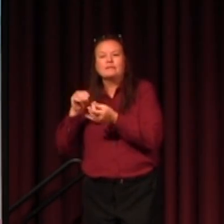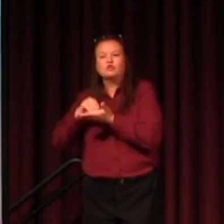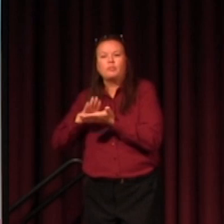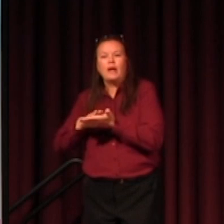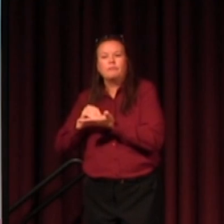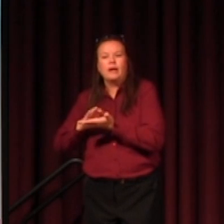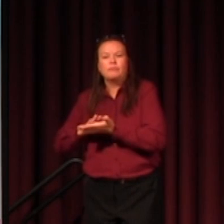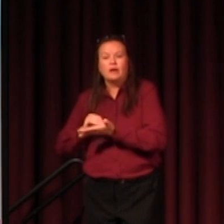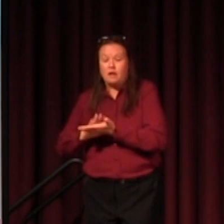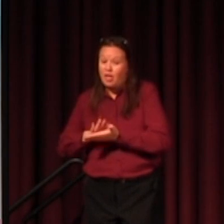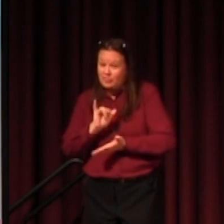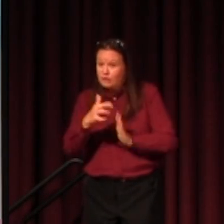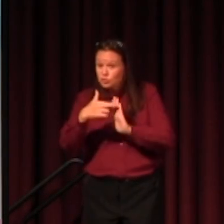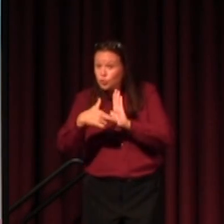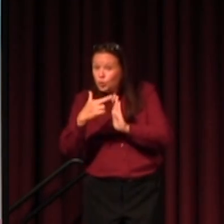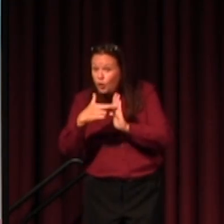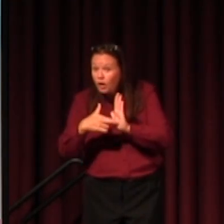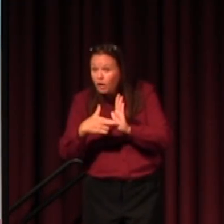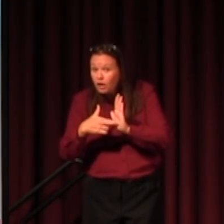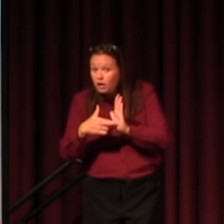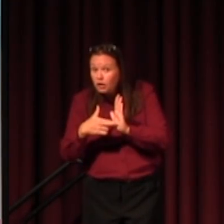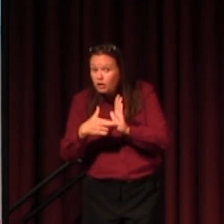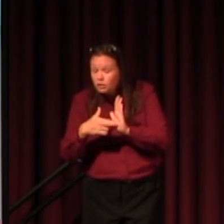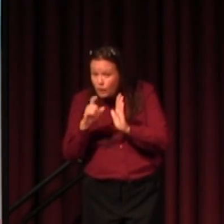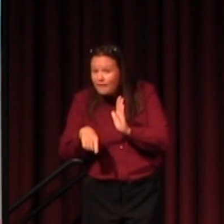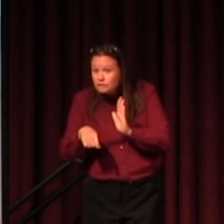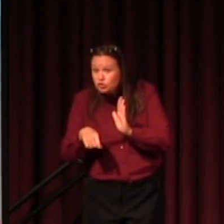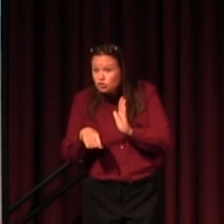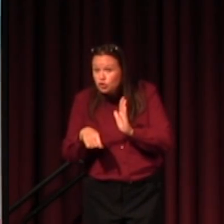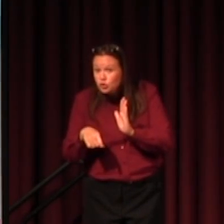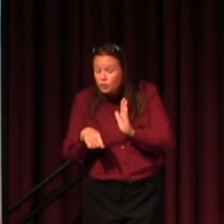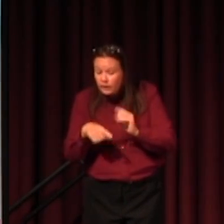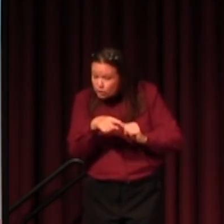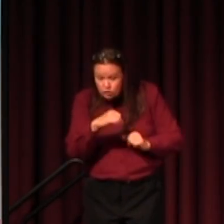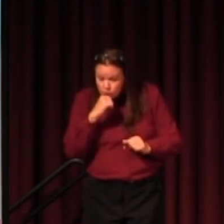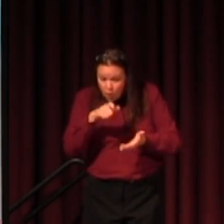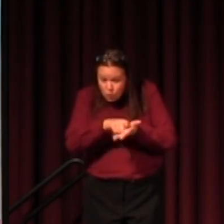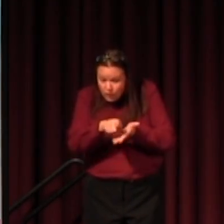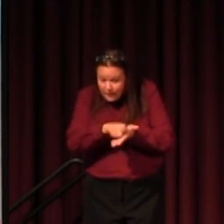Because that's a part of the gig. If they don't write it down, we don't know who called.